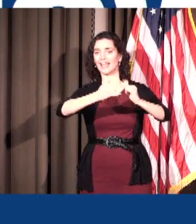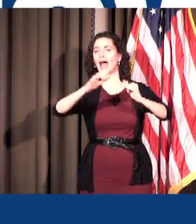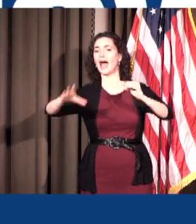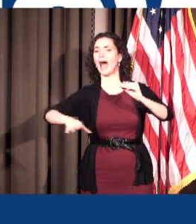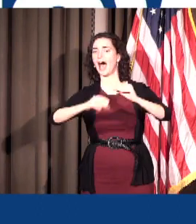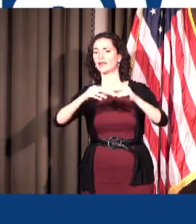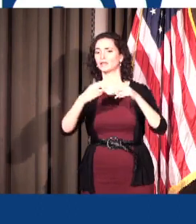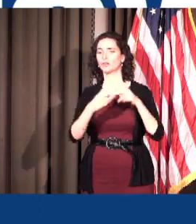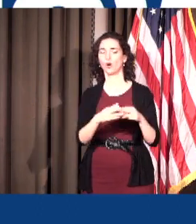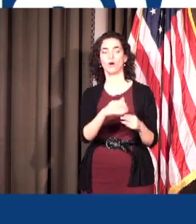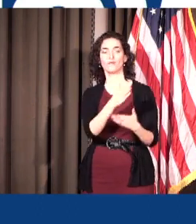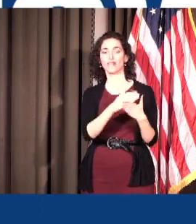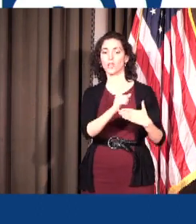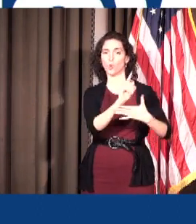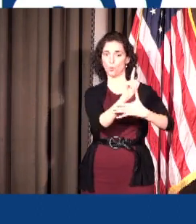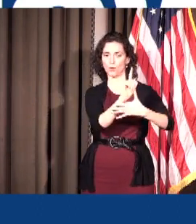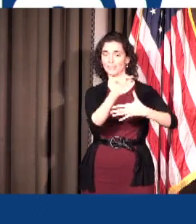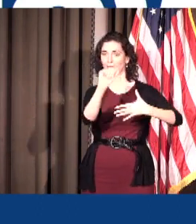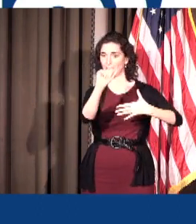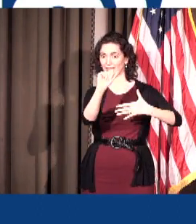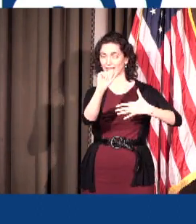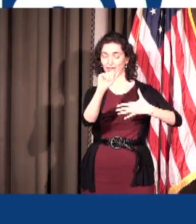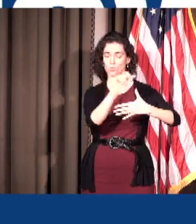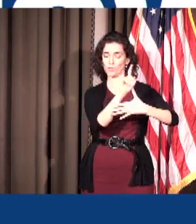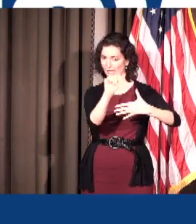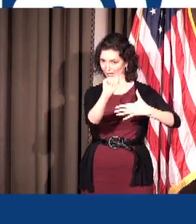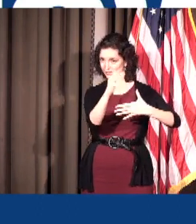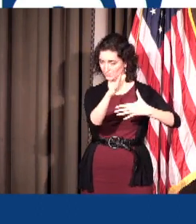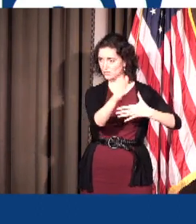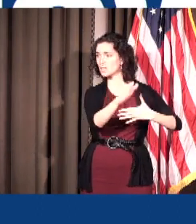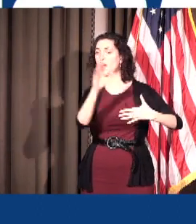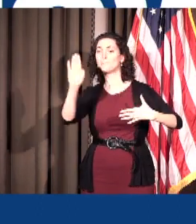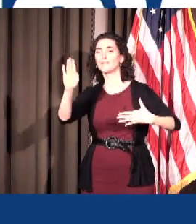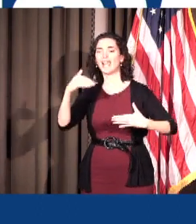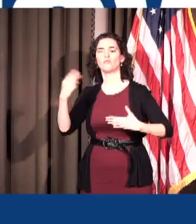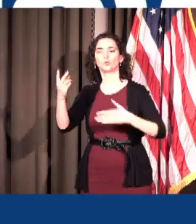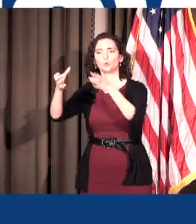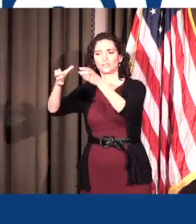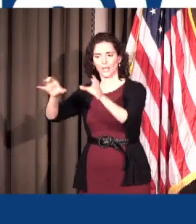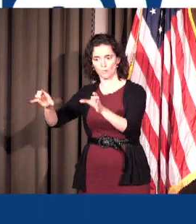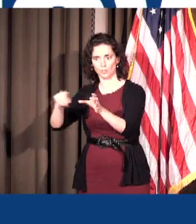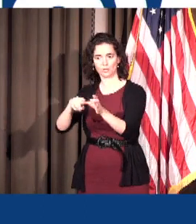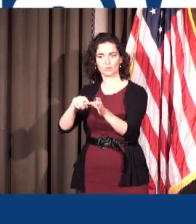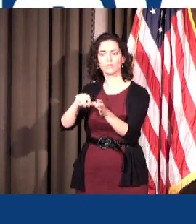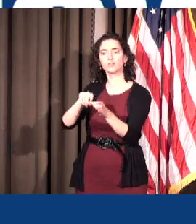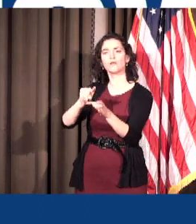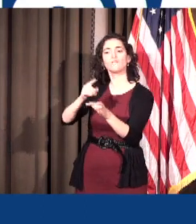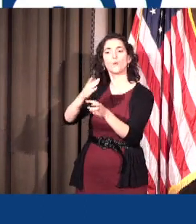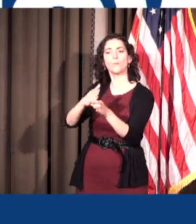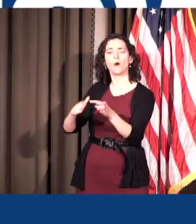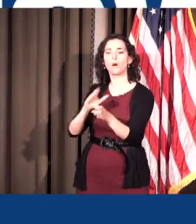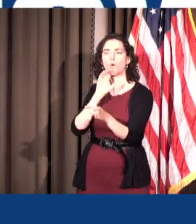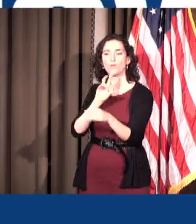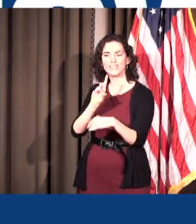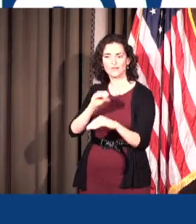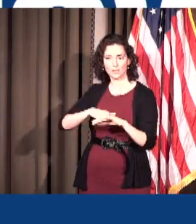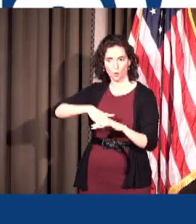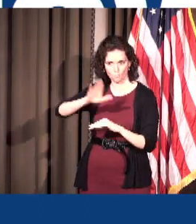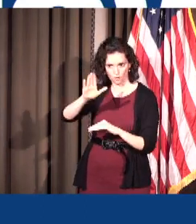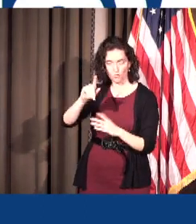Phase 1B Tier 1. Those are people 70 years of age and older, health-related support